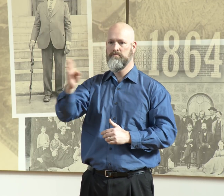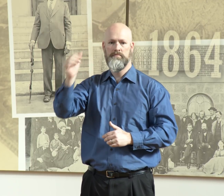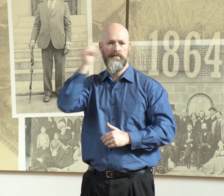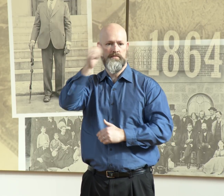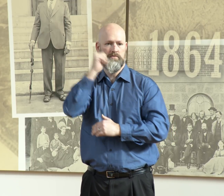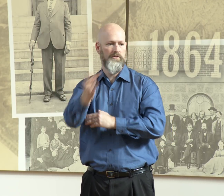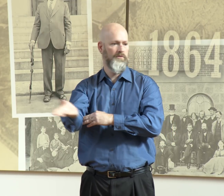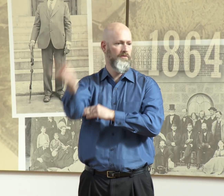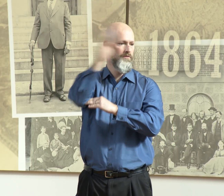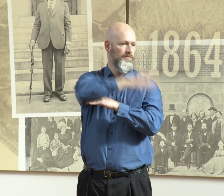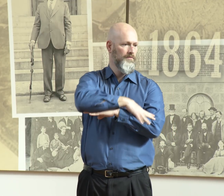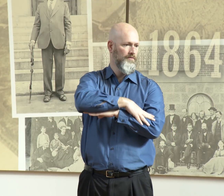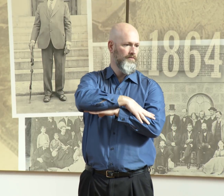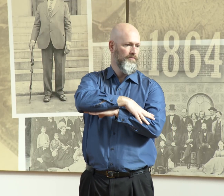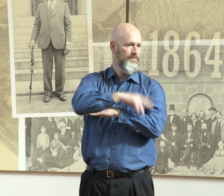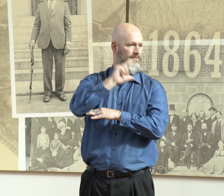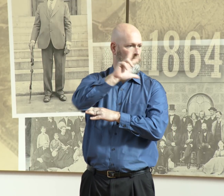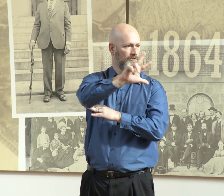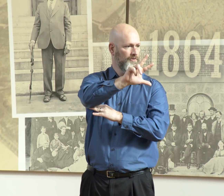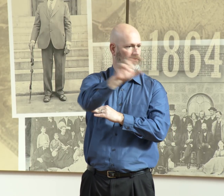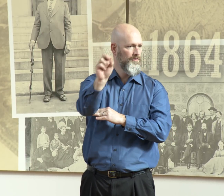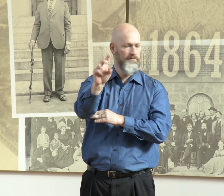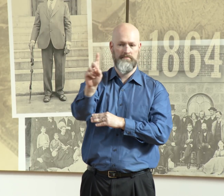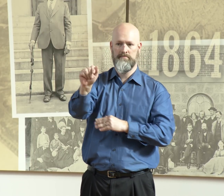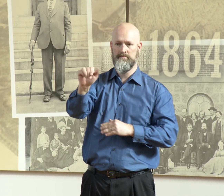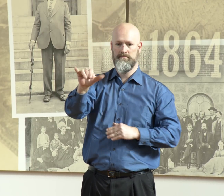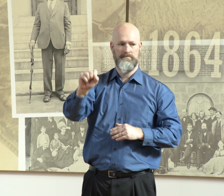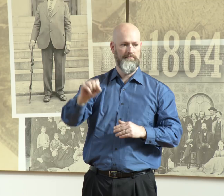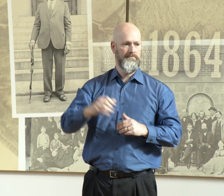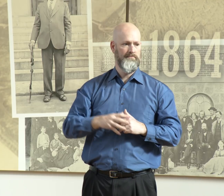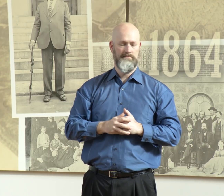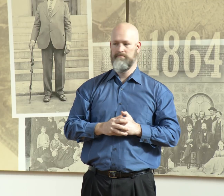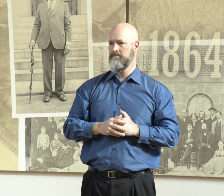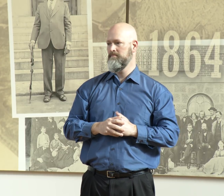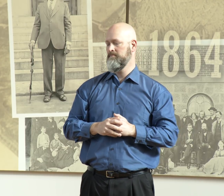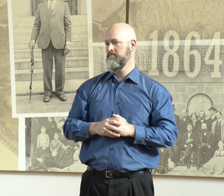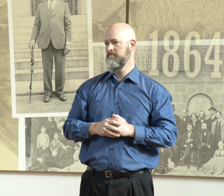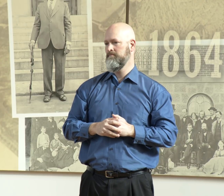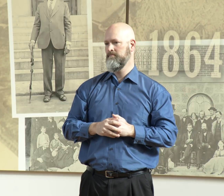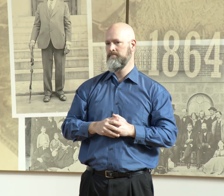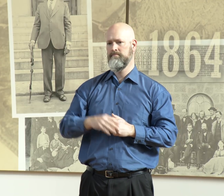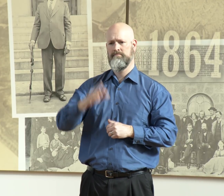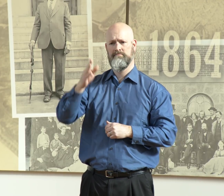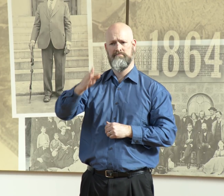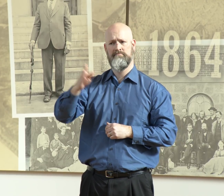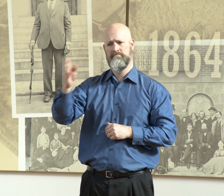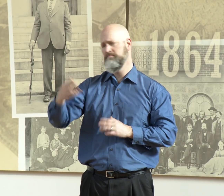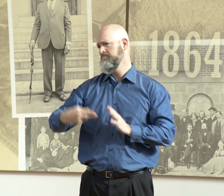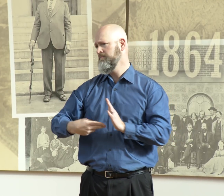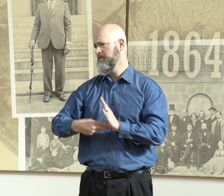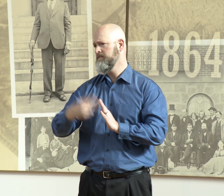camp. I was with Bernard Bragg every day for 30 days.